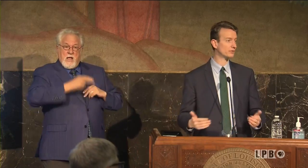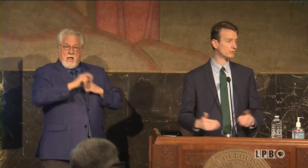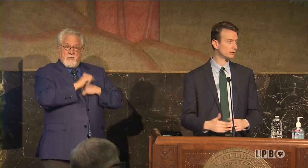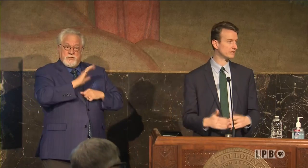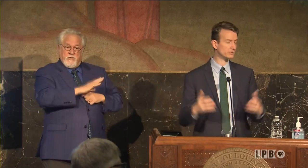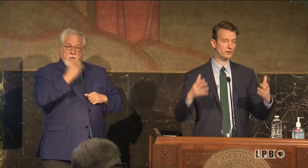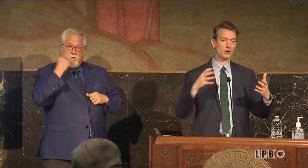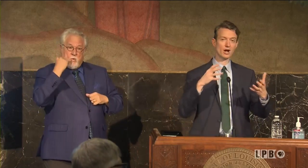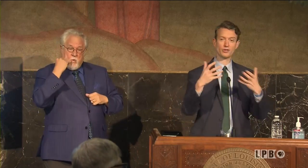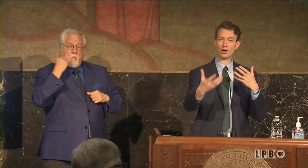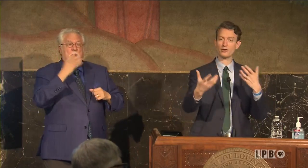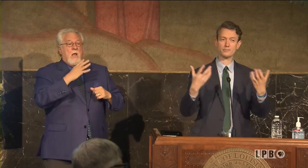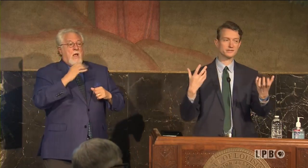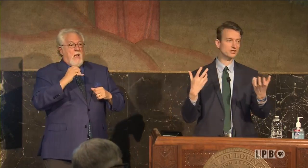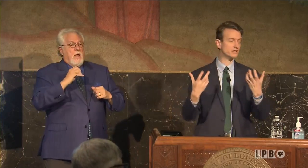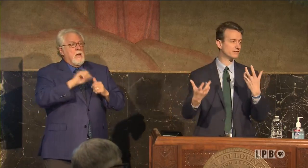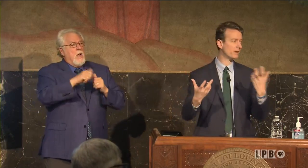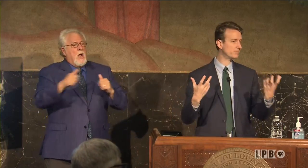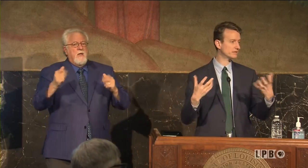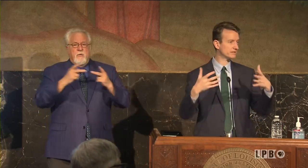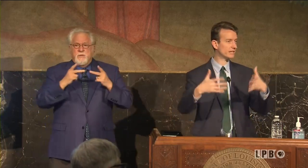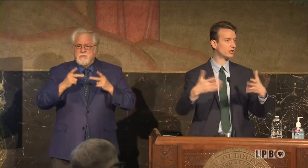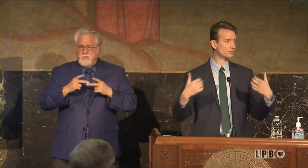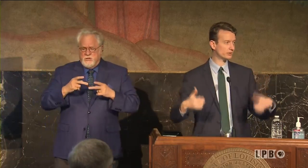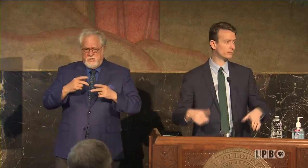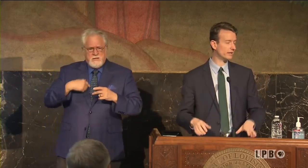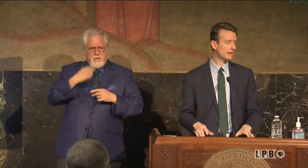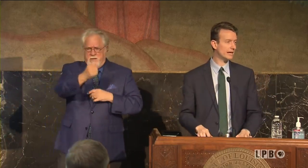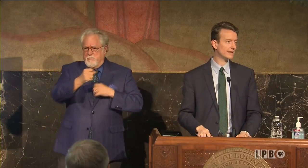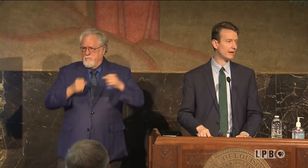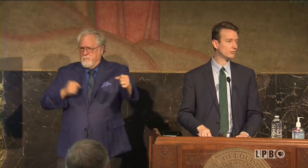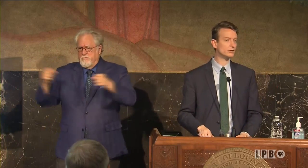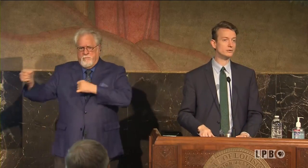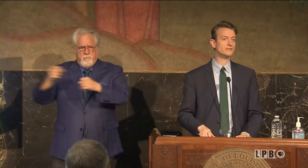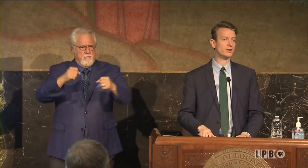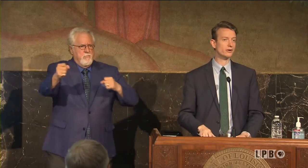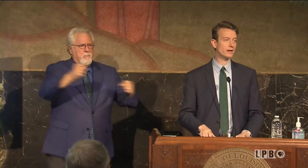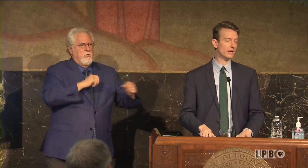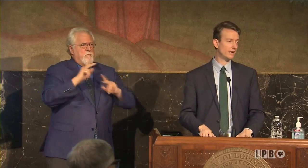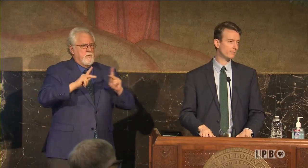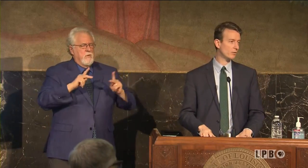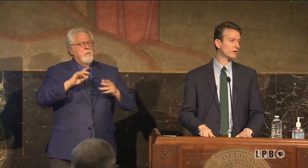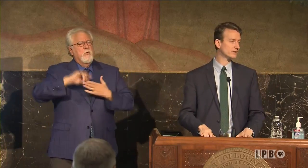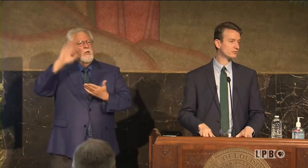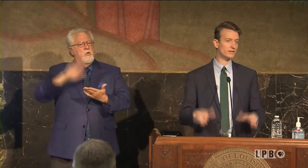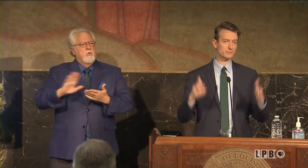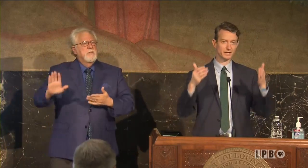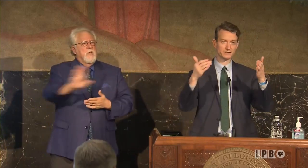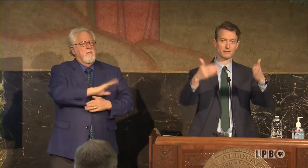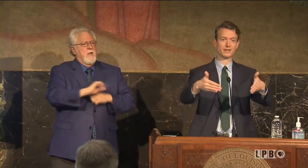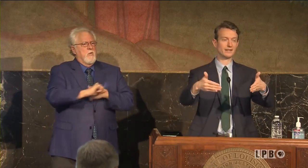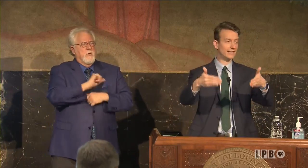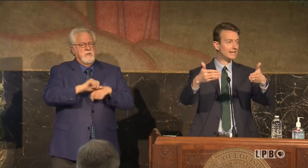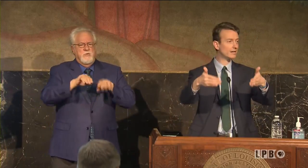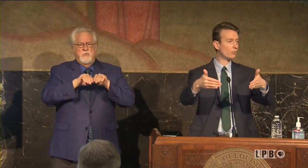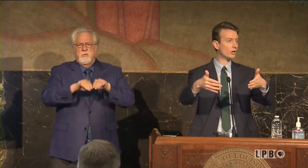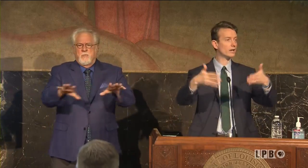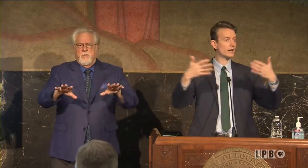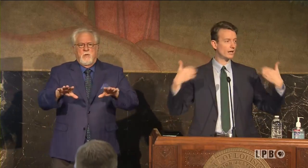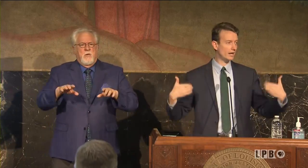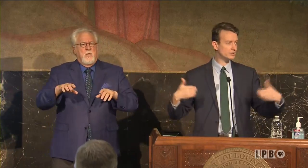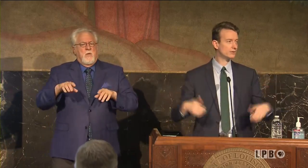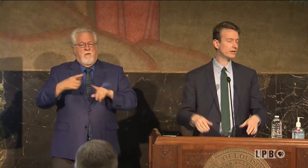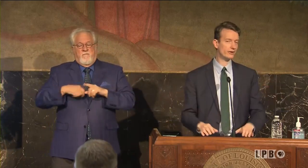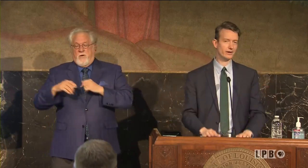in their households, and are there other positions in my business that I could put them in that would reduce their risk of transmitting something that they get at